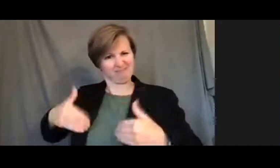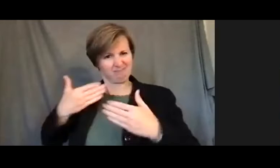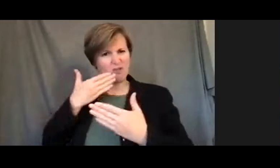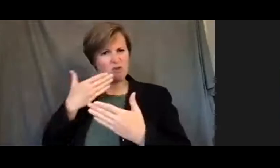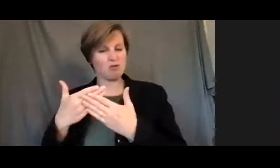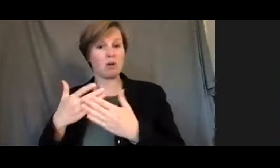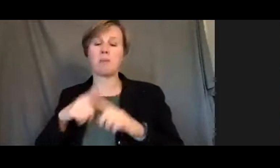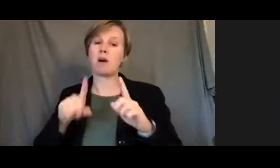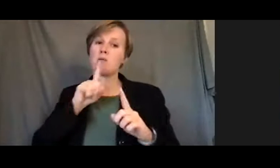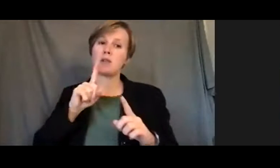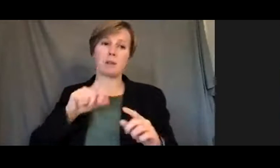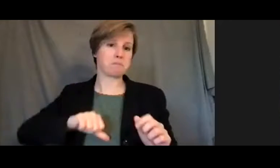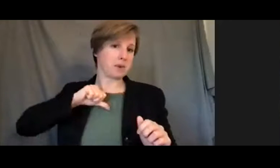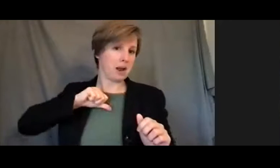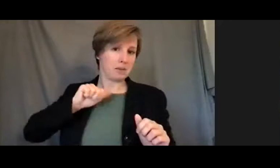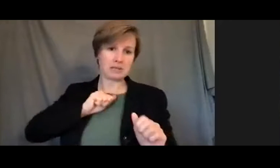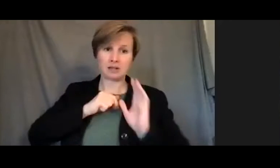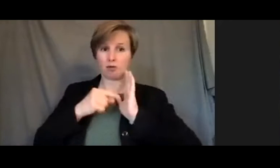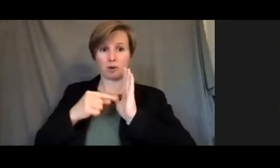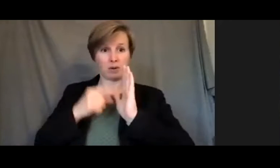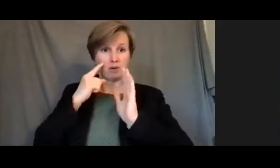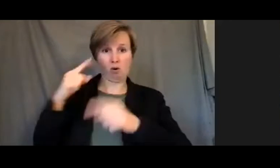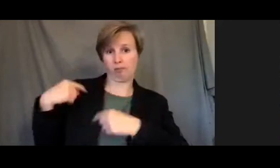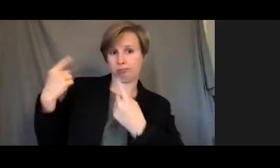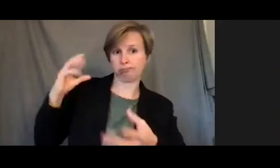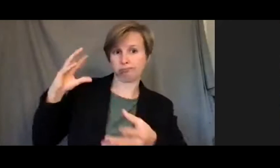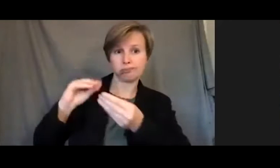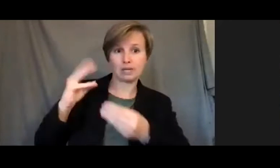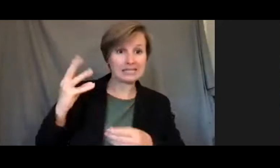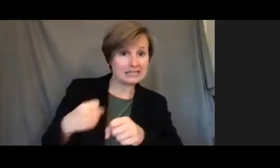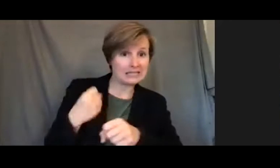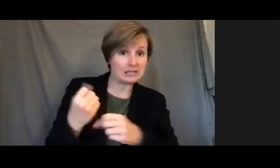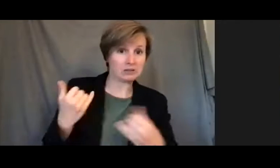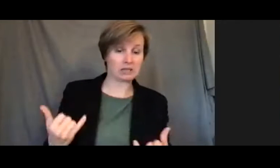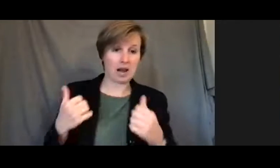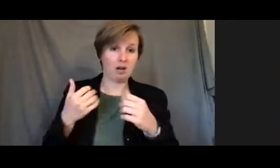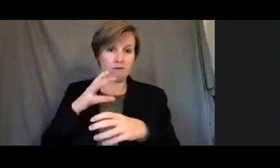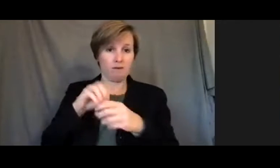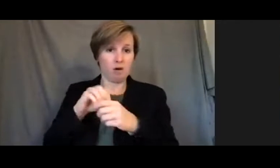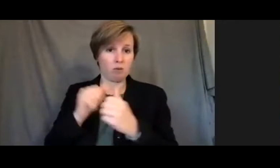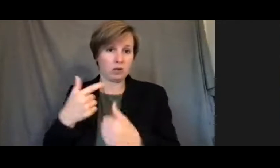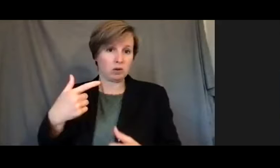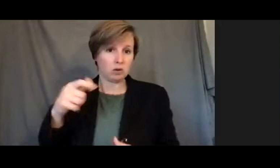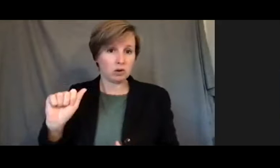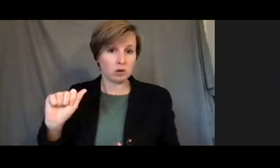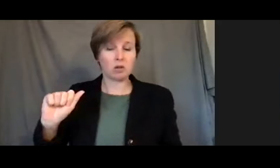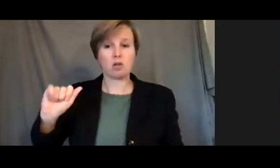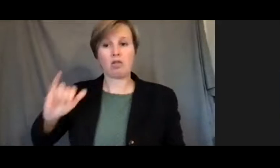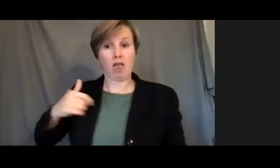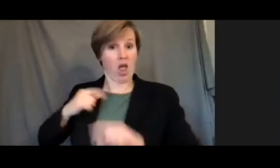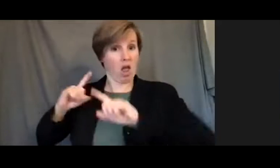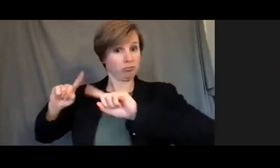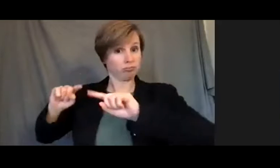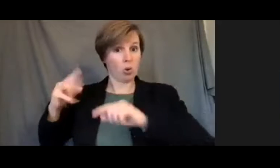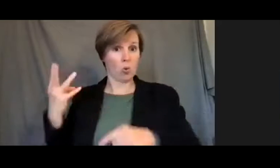I've been very proud to represent it for 6 years now in the General Assembly. And it's where I went to that high school,